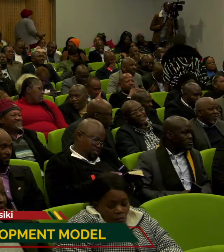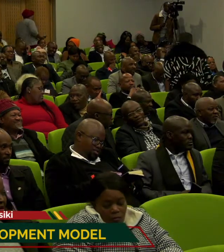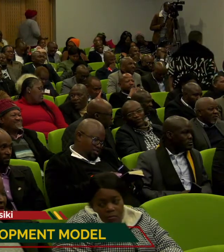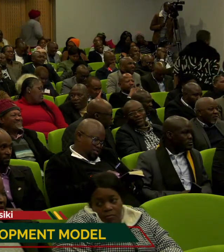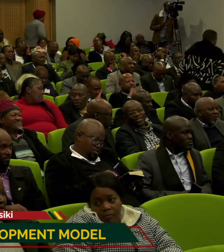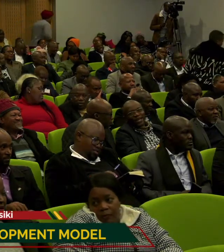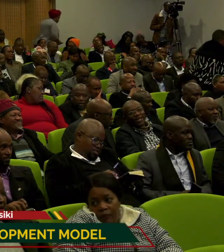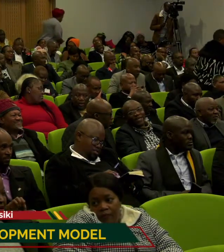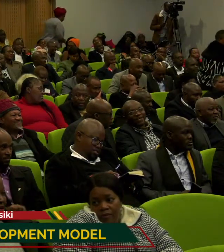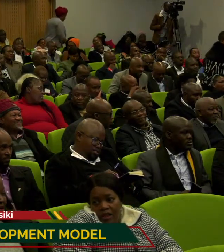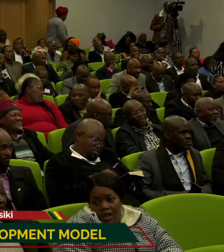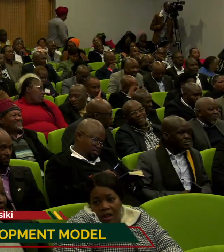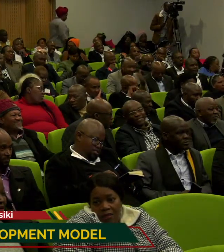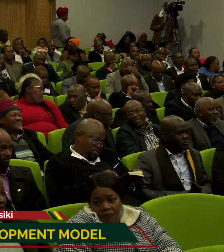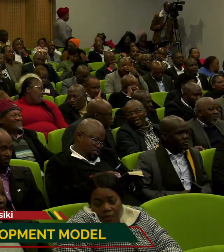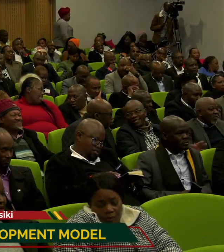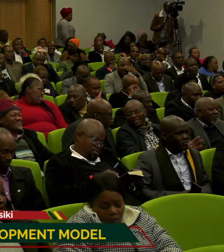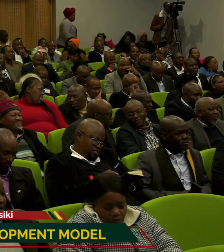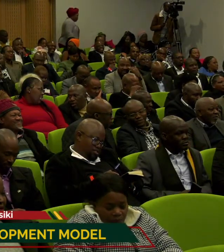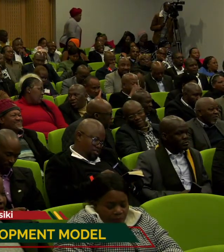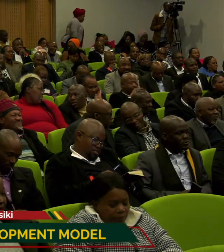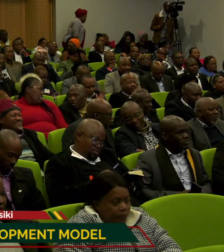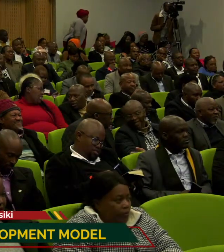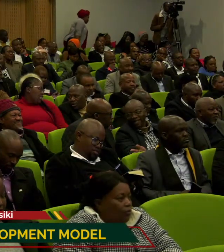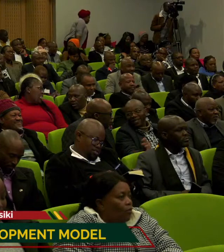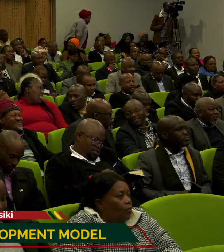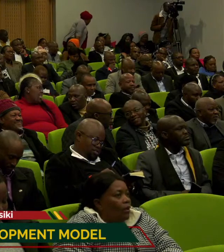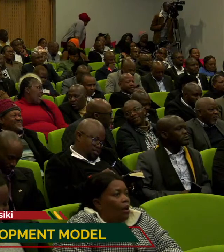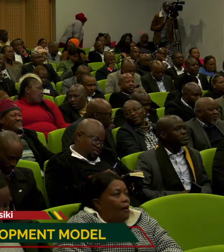that elaborative report.